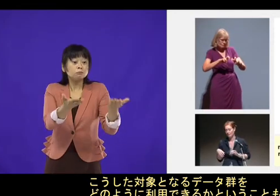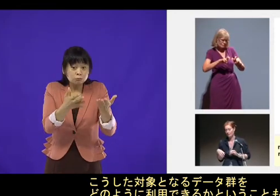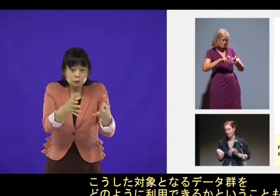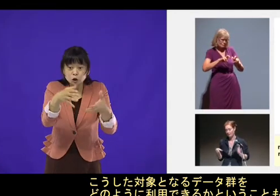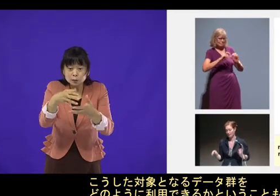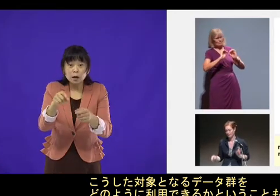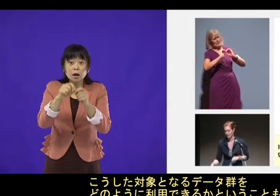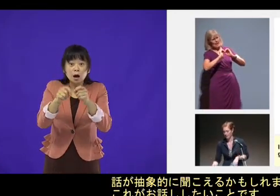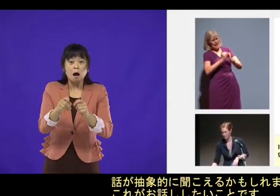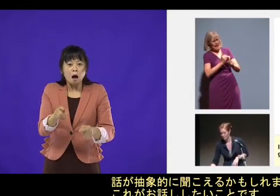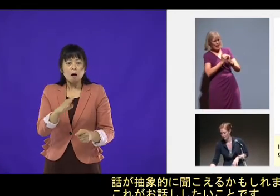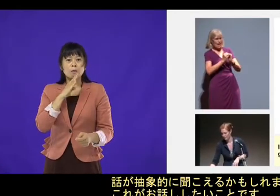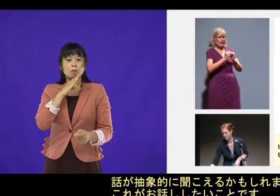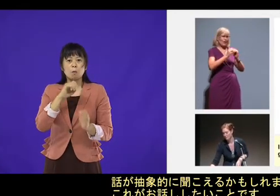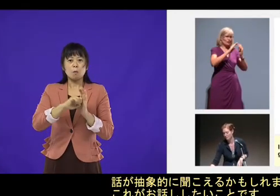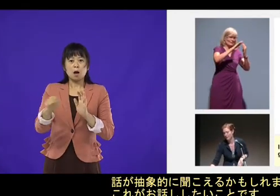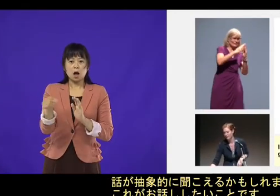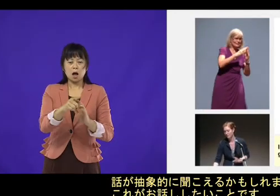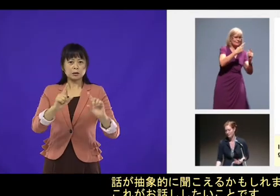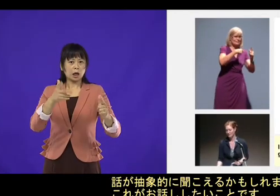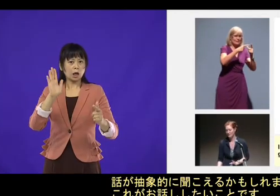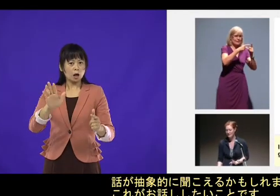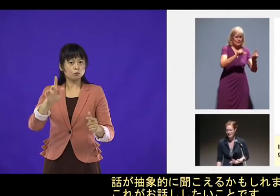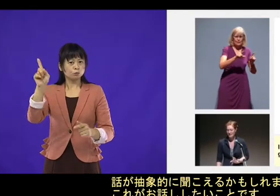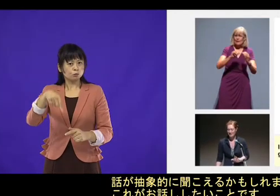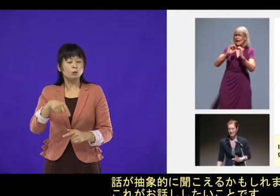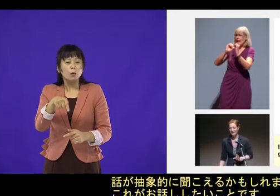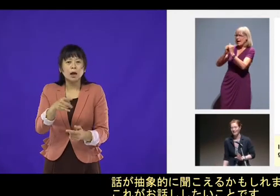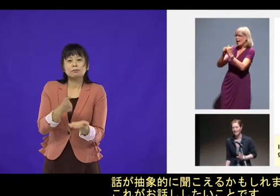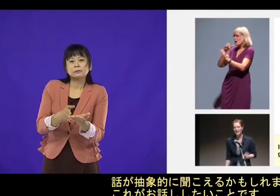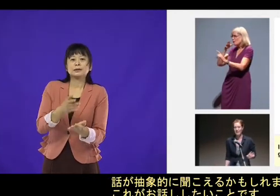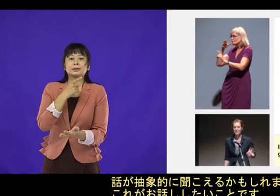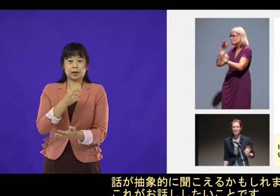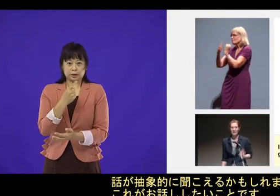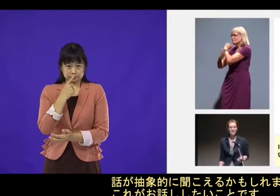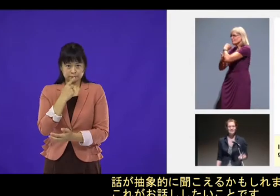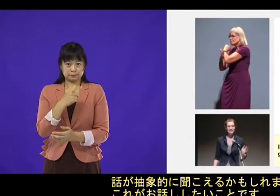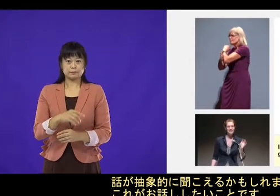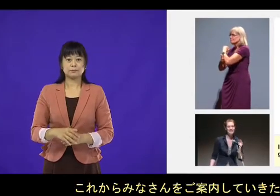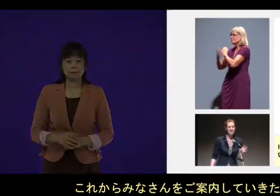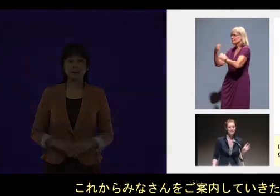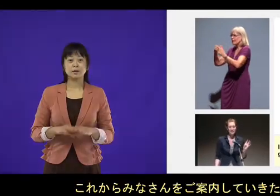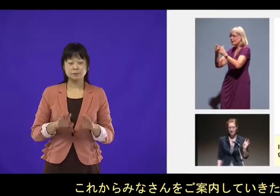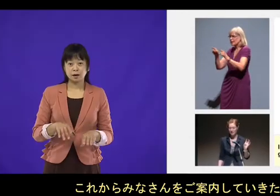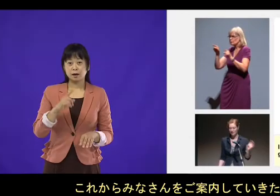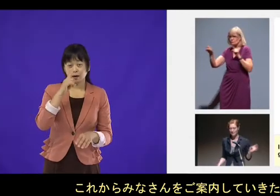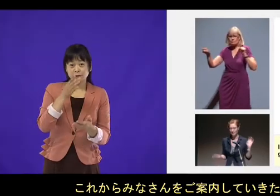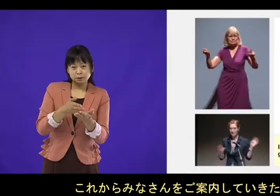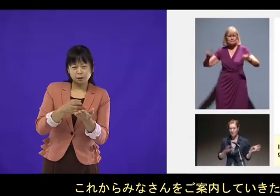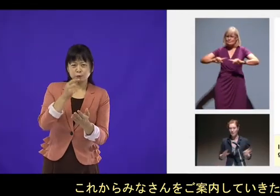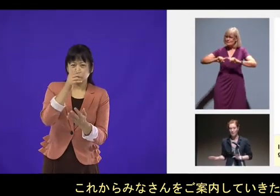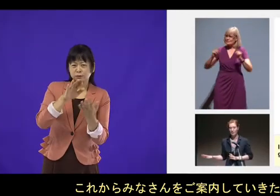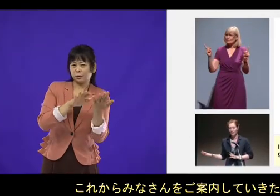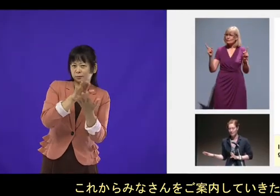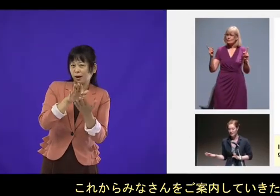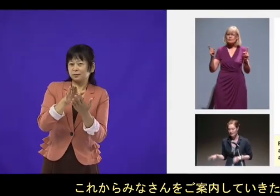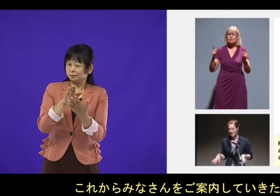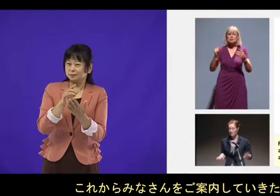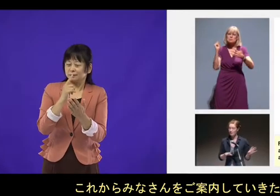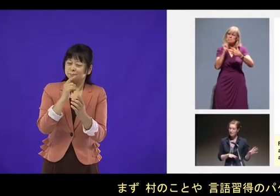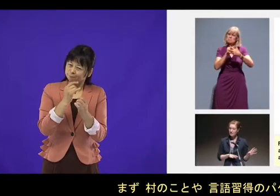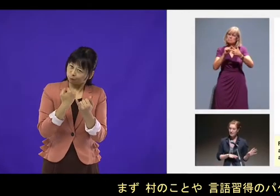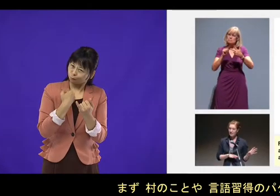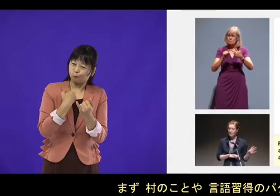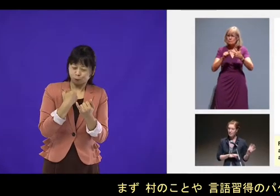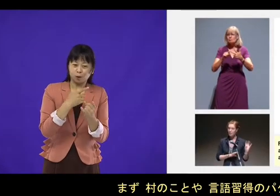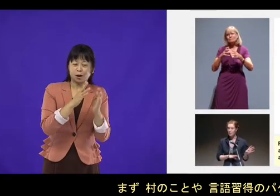signing varieties. So I do realize it's a little bit abstract, but this is what I'm going to do. I'm just going to walk you through it.